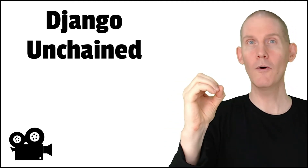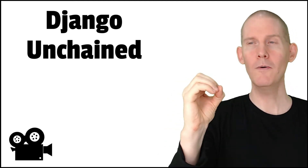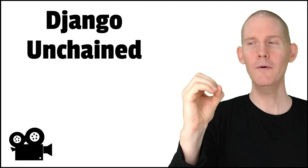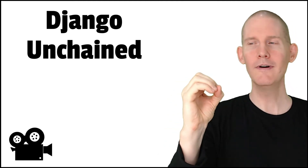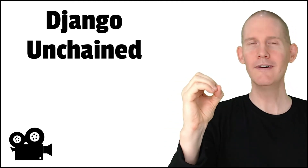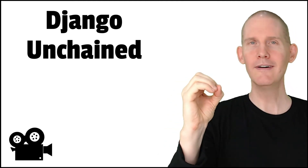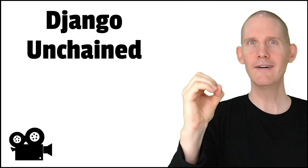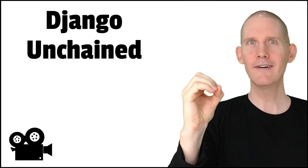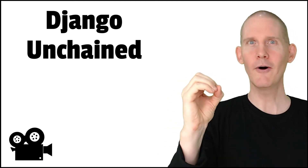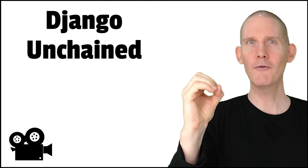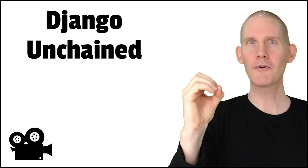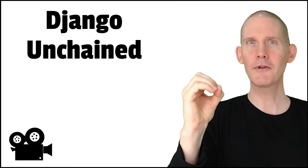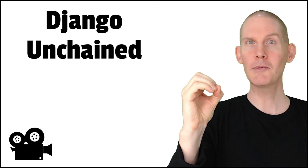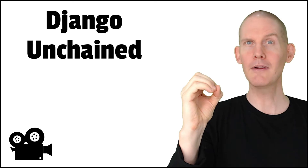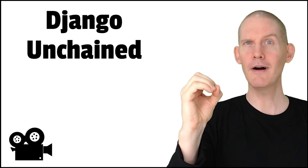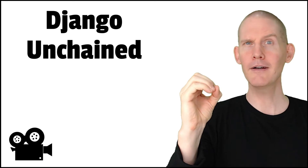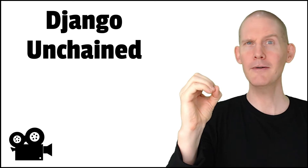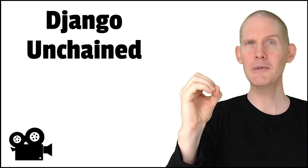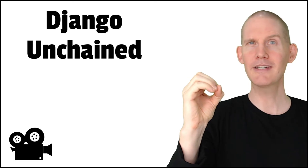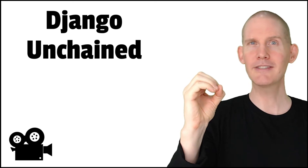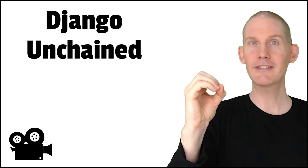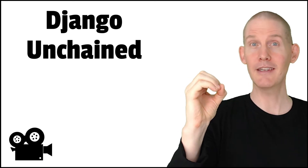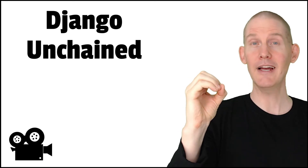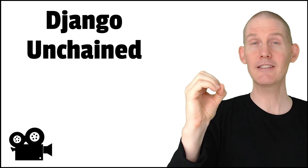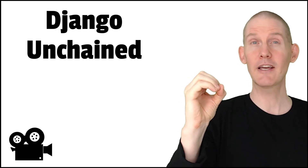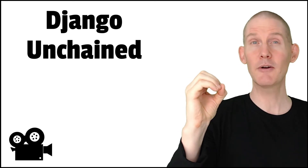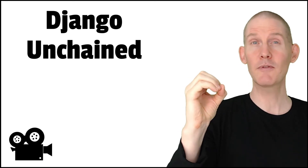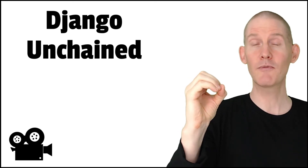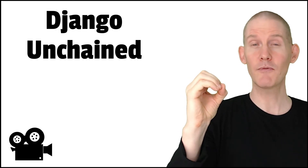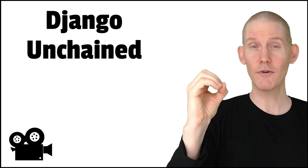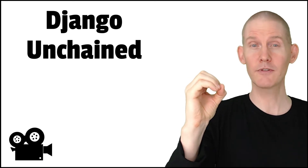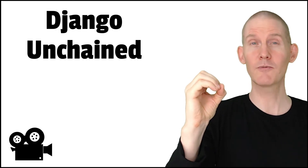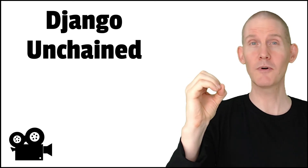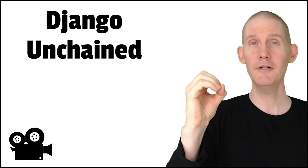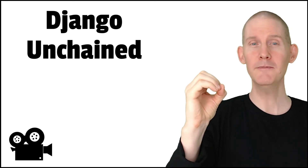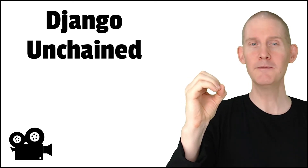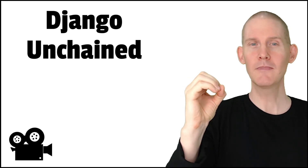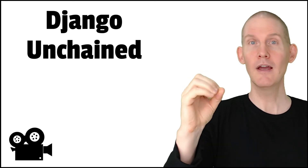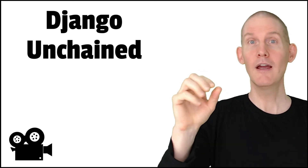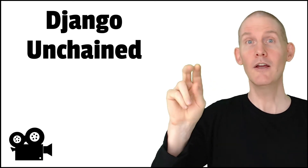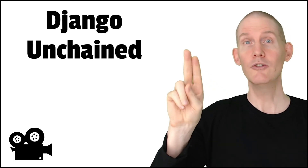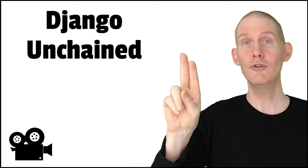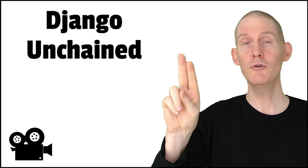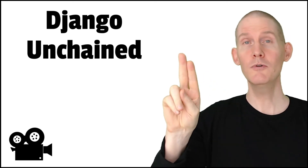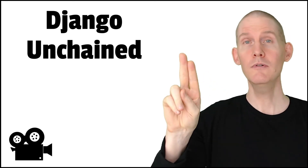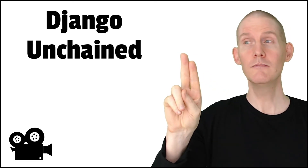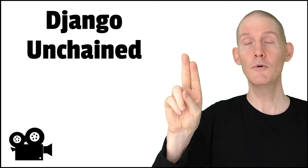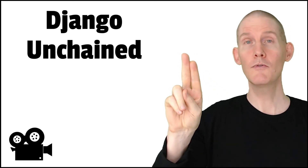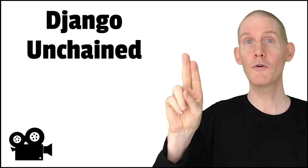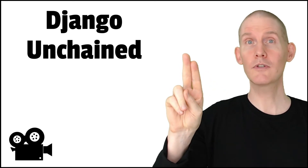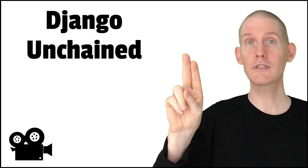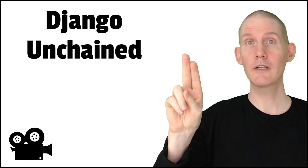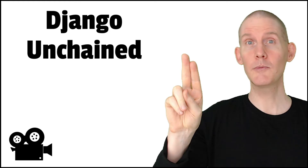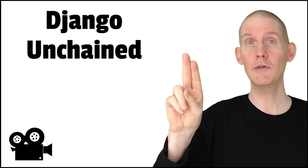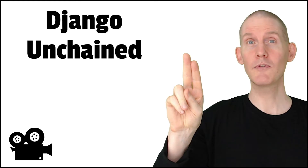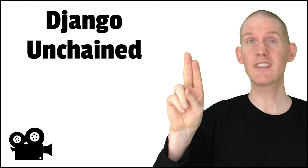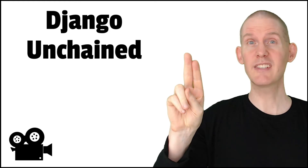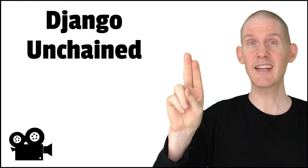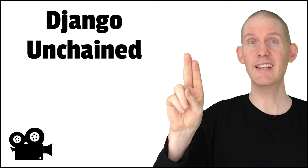O. O for a little bit longer because it's the last letter of the first word. U, moving over just a little bit for the second